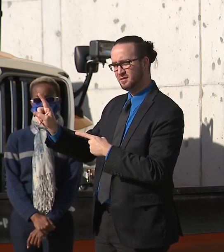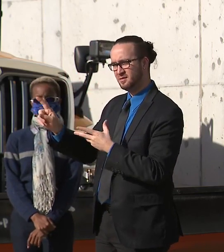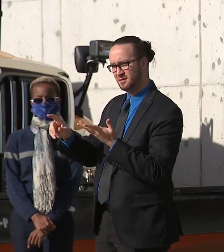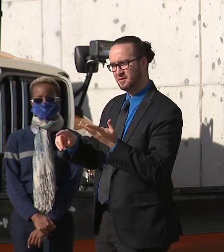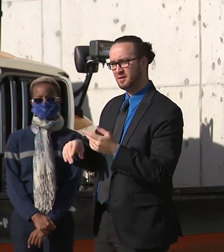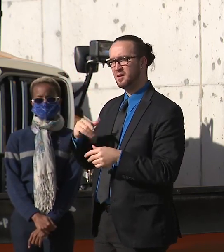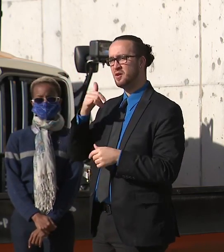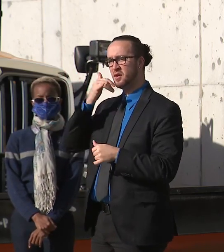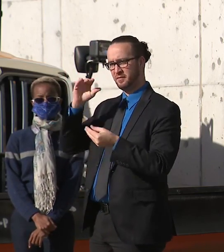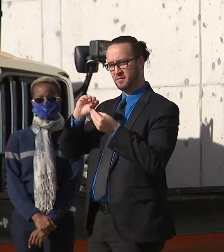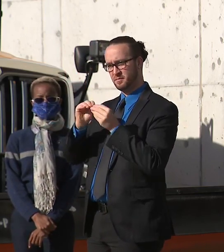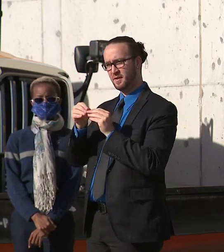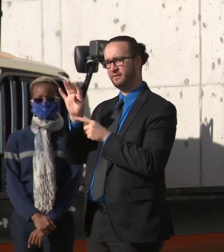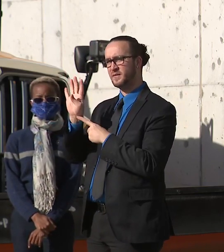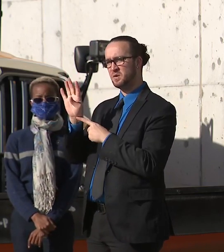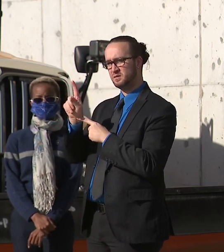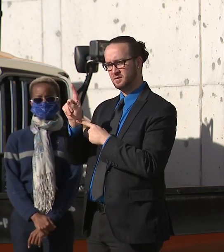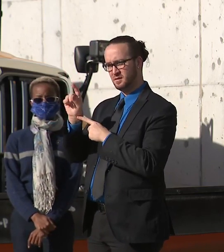410-396-5352. Again, that's